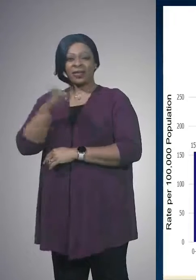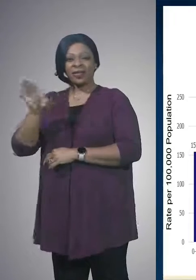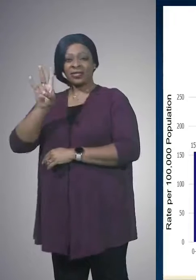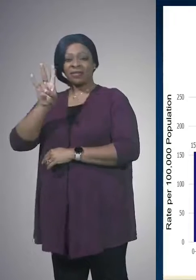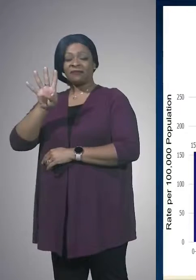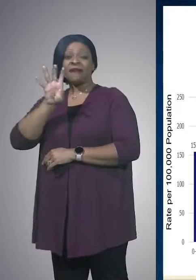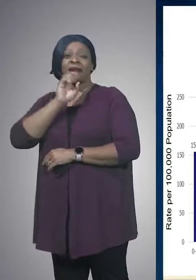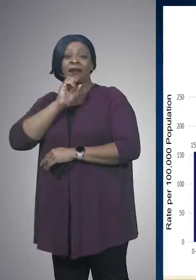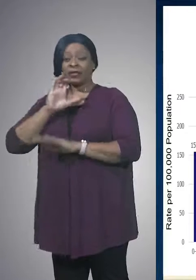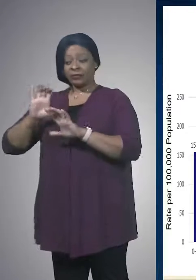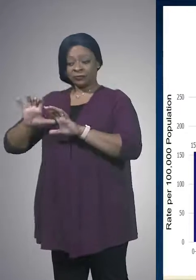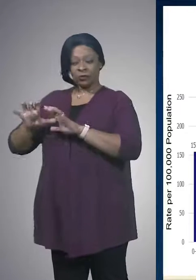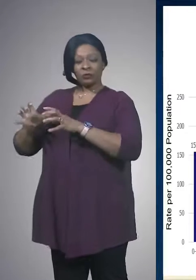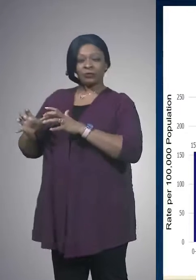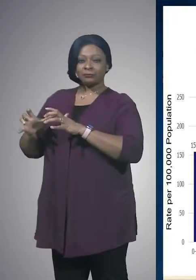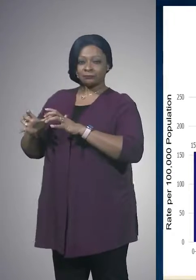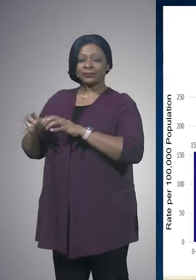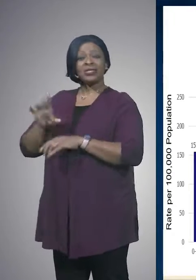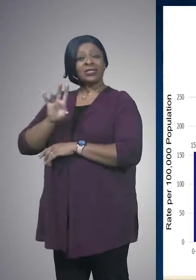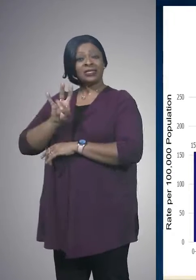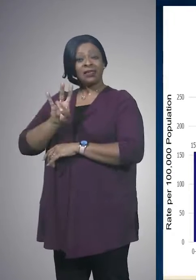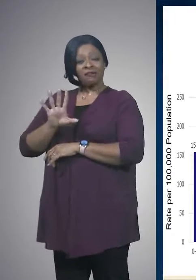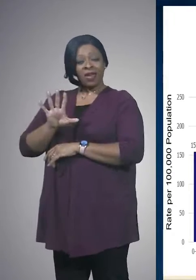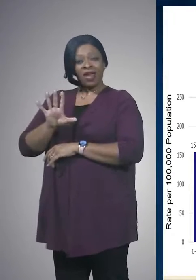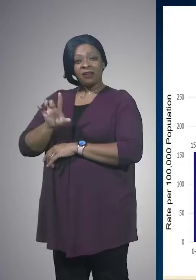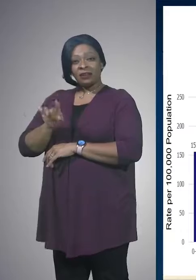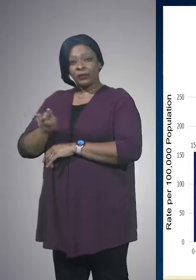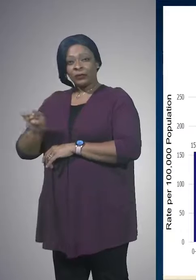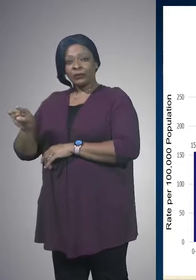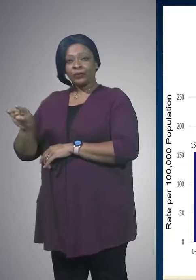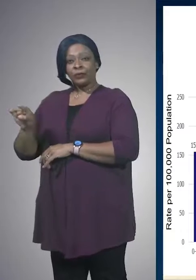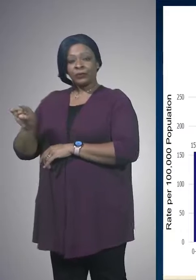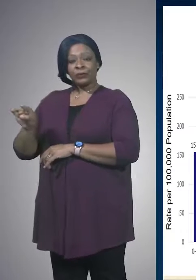74-year-old age group and the 75 to